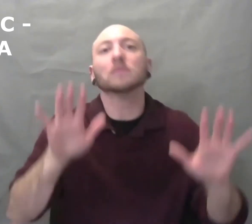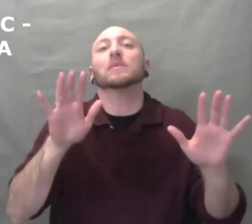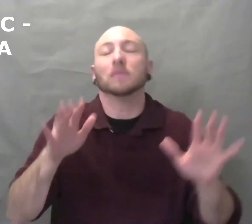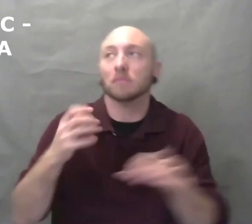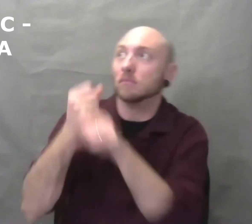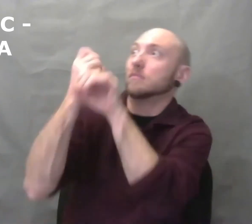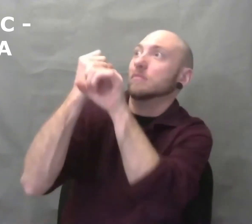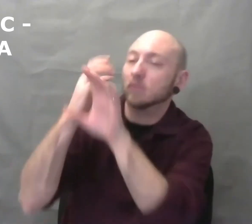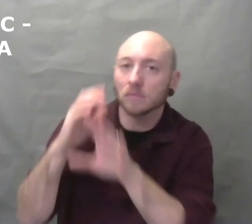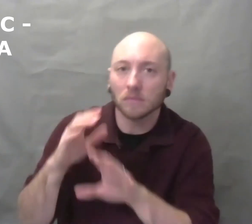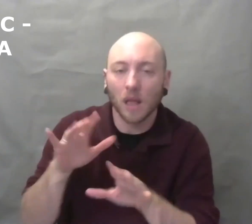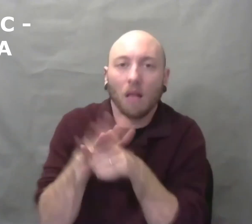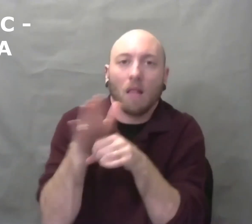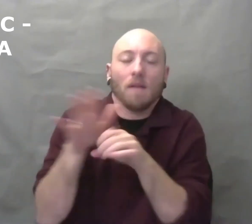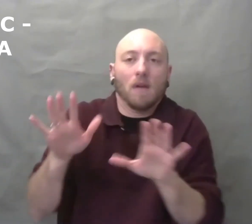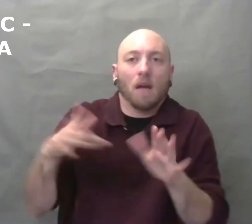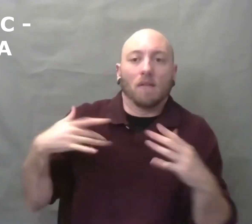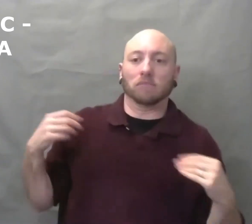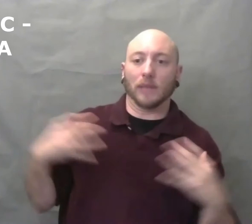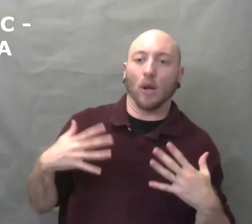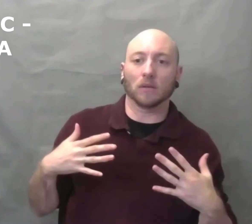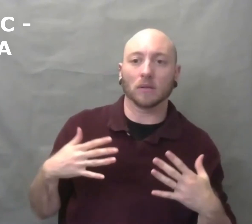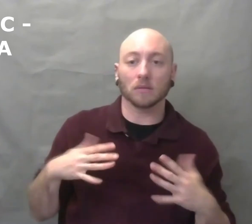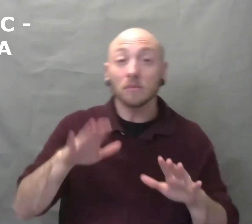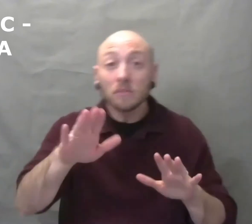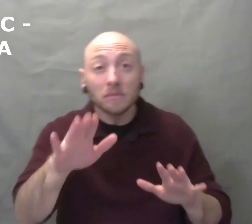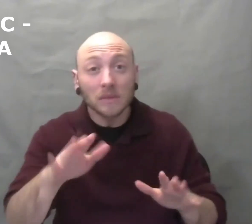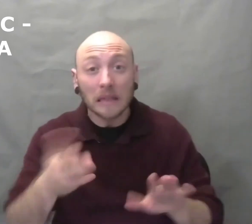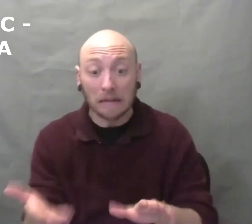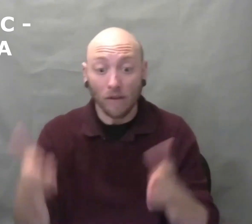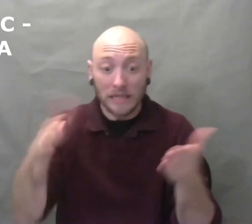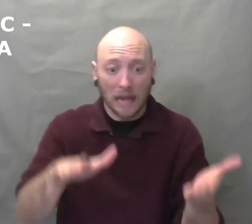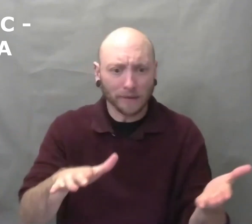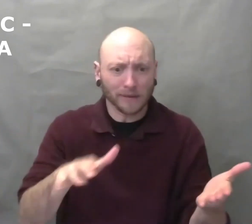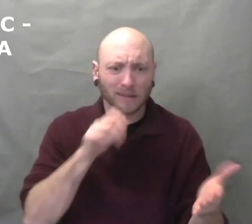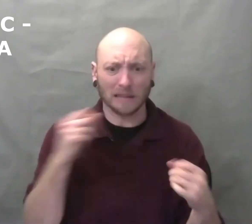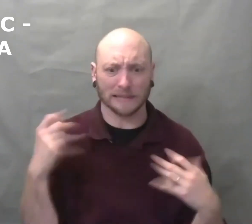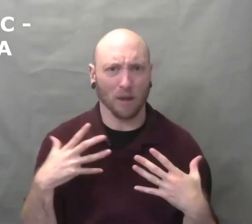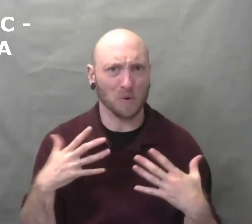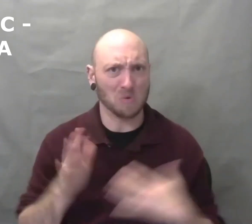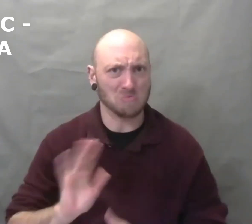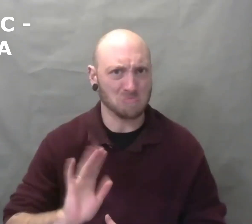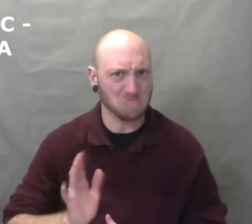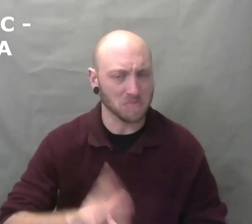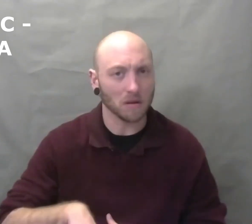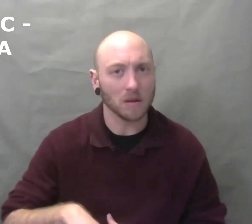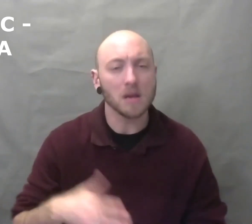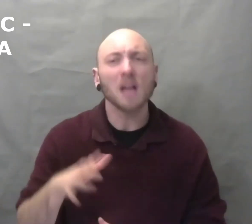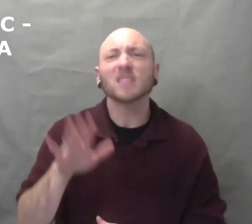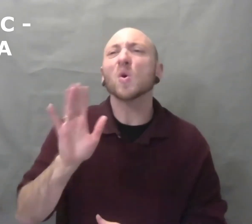to scare me. Not that, see, death didn't scare me. It was kind of freaked out. And maybe it went a little hard, but